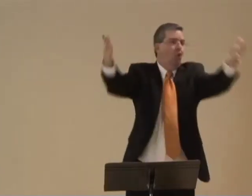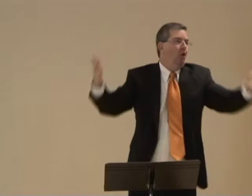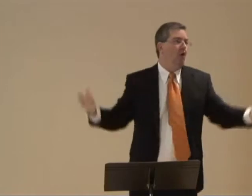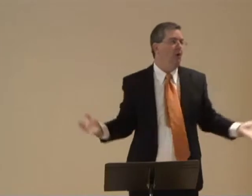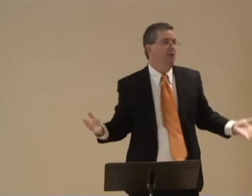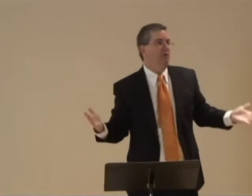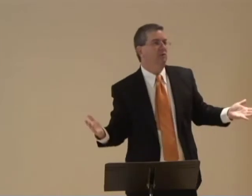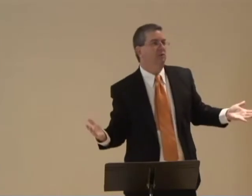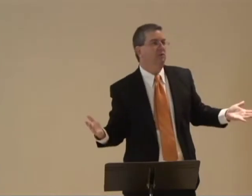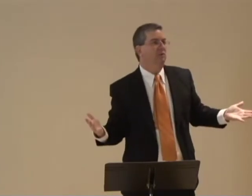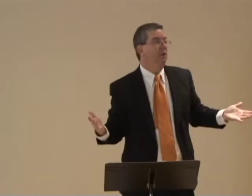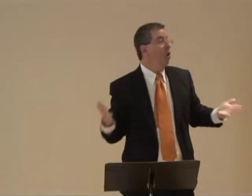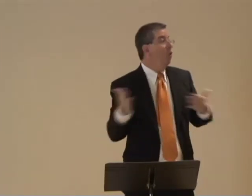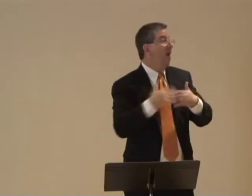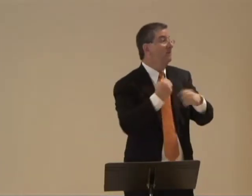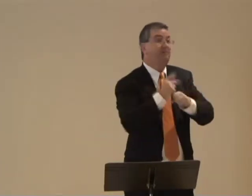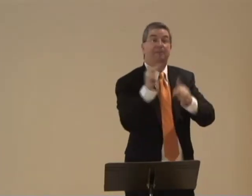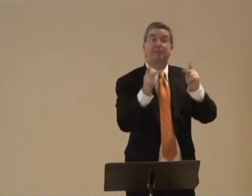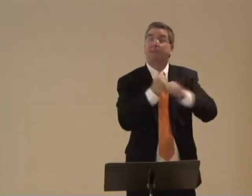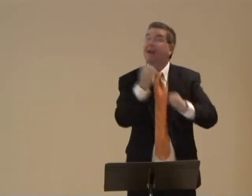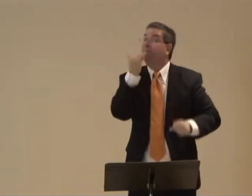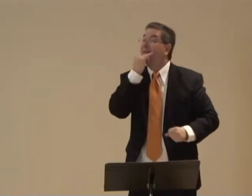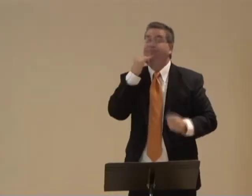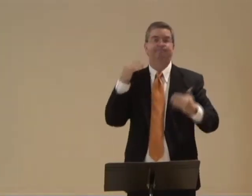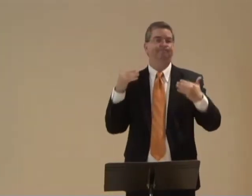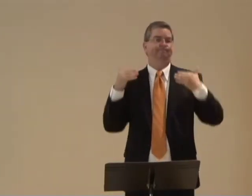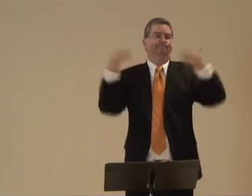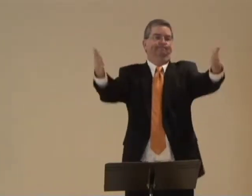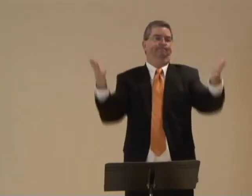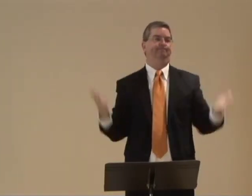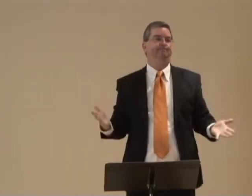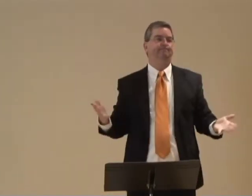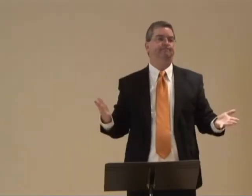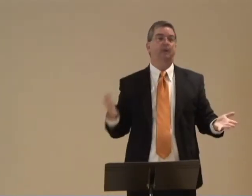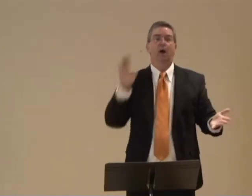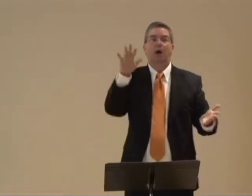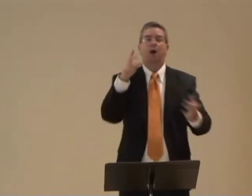You need to forget it and move forth with your life. All people make